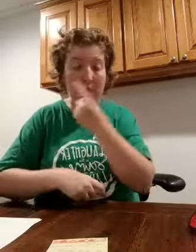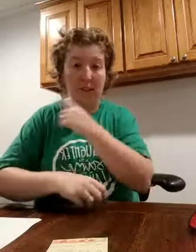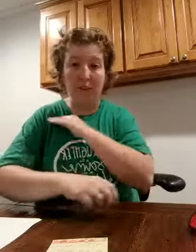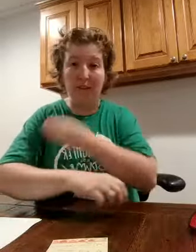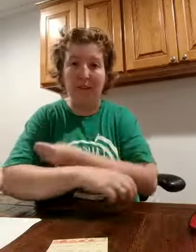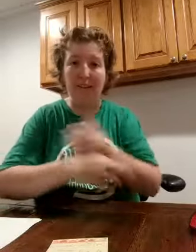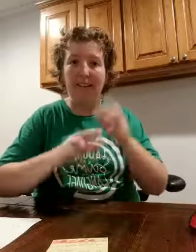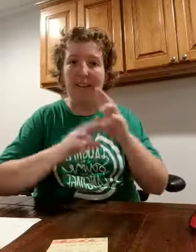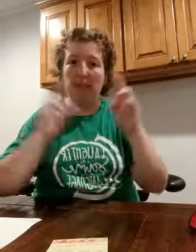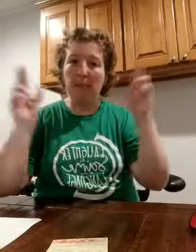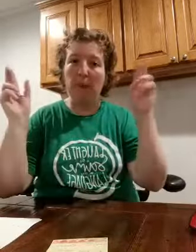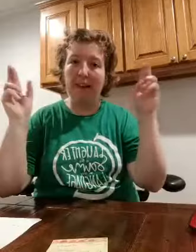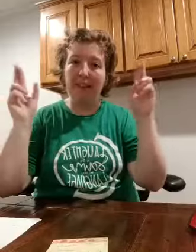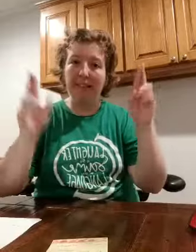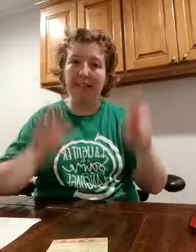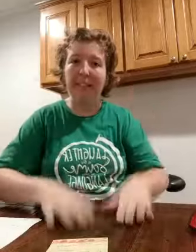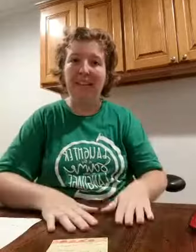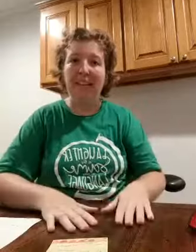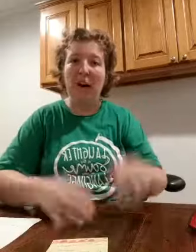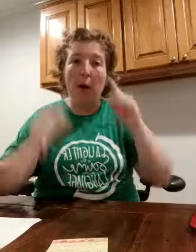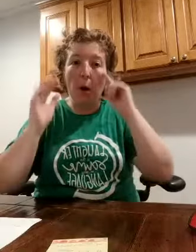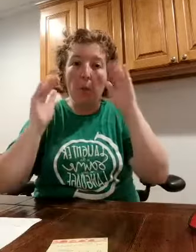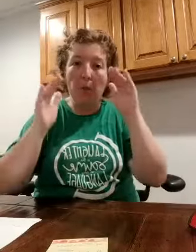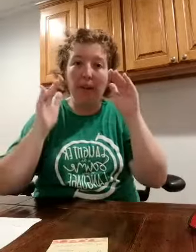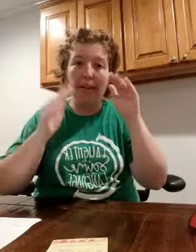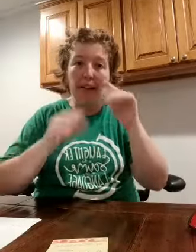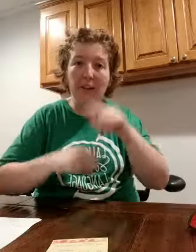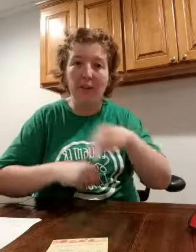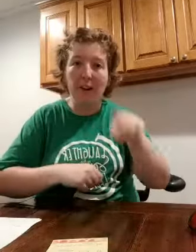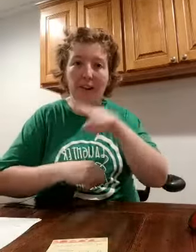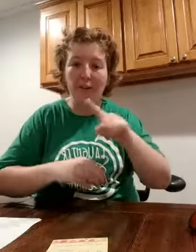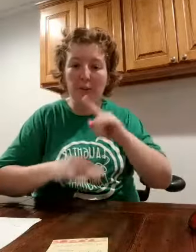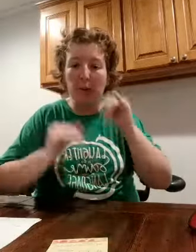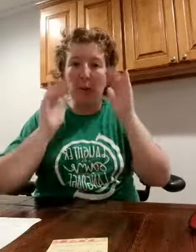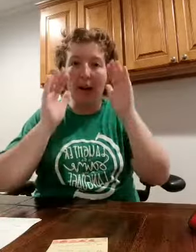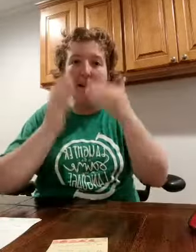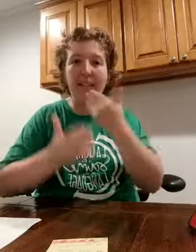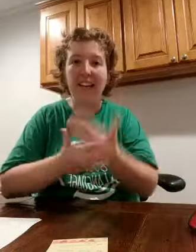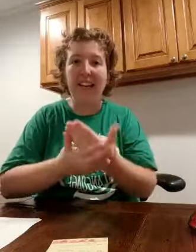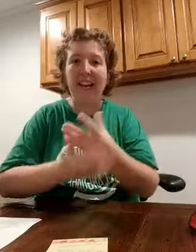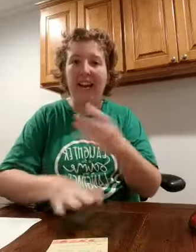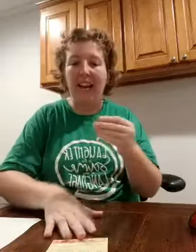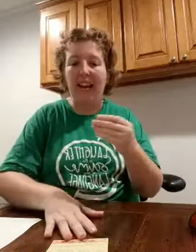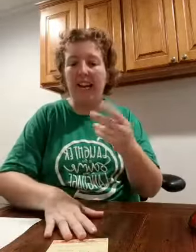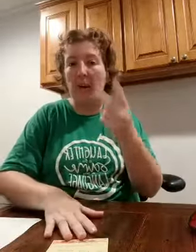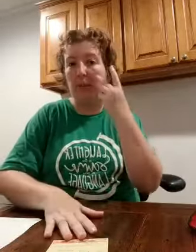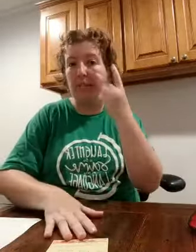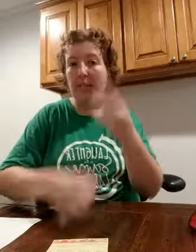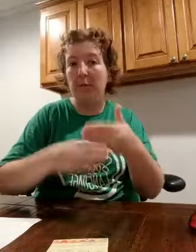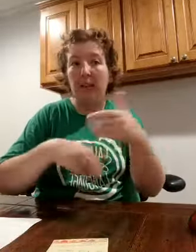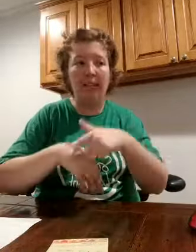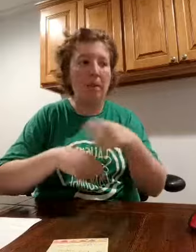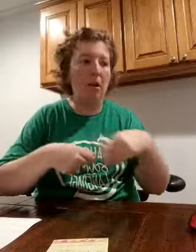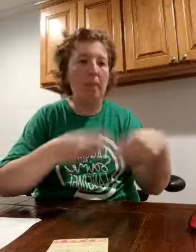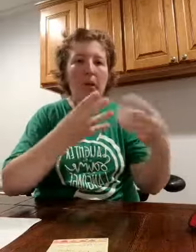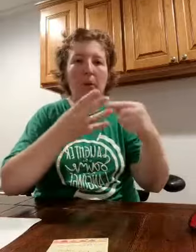muscles and be ready. I hope that you guys are doing well, and I will see you next time. I'll upload